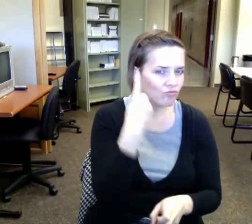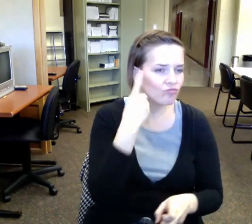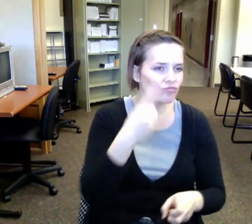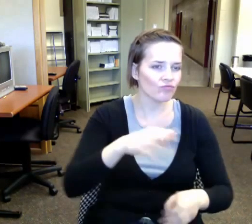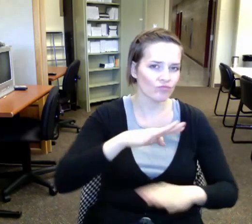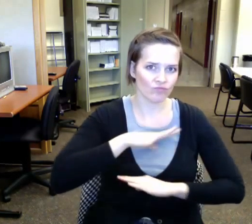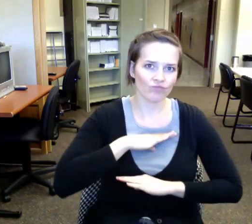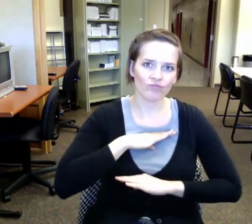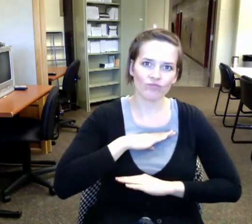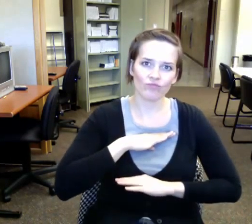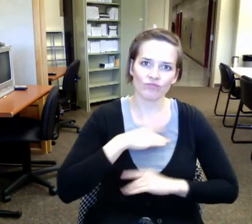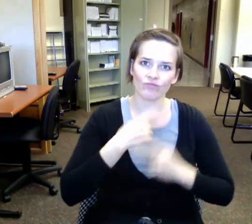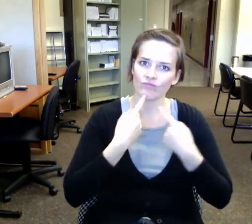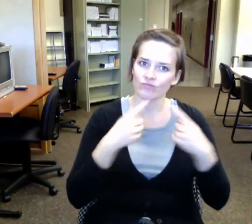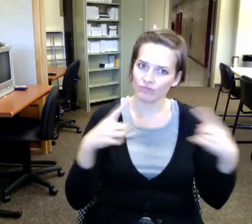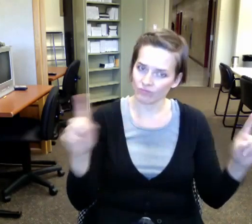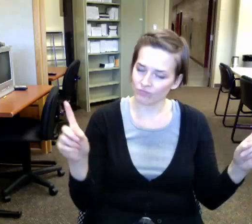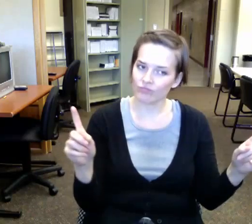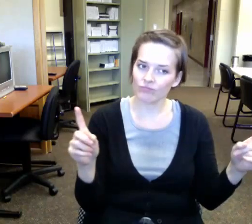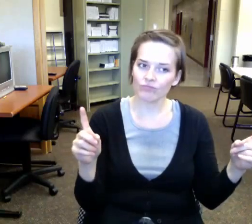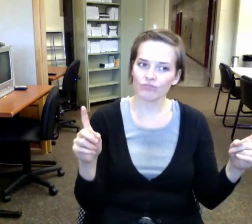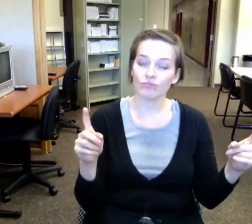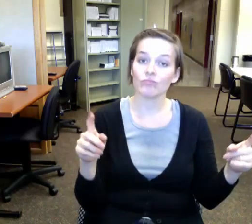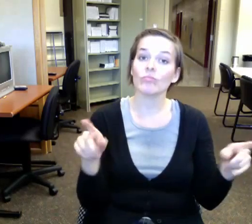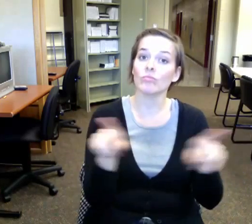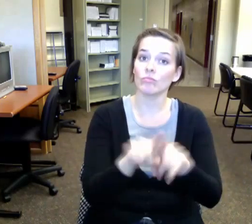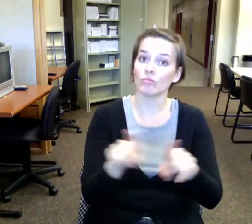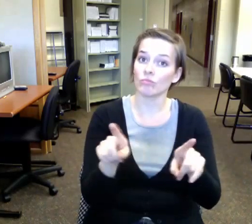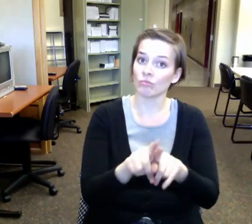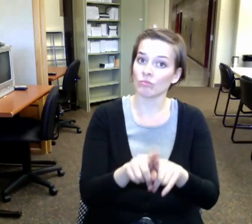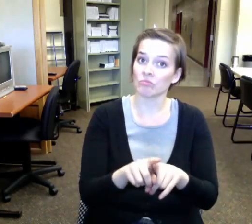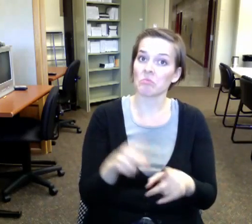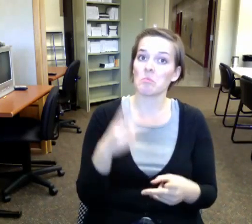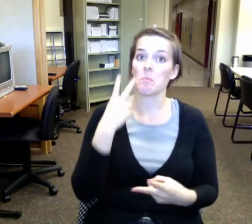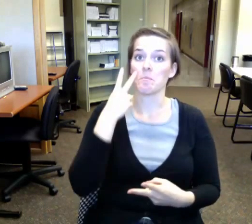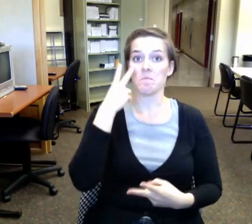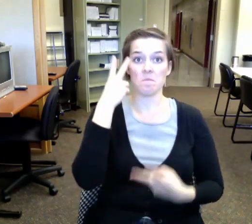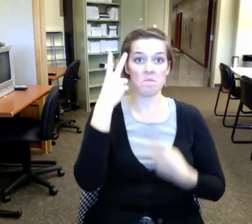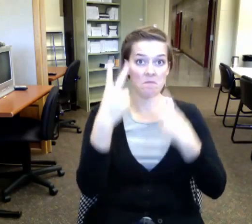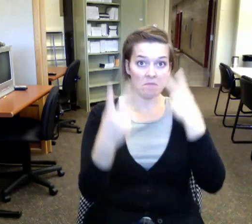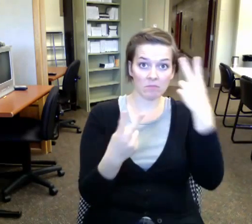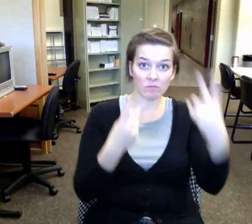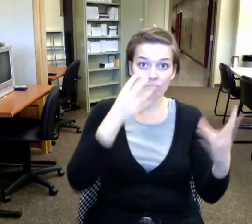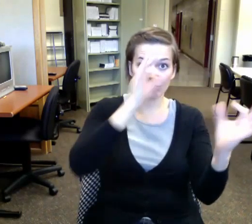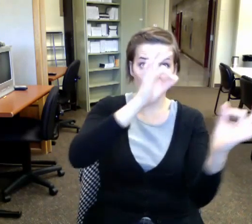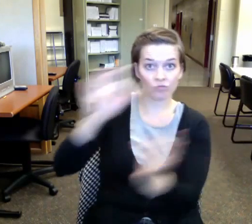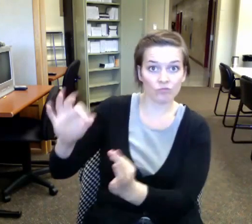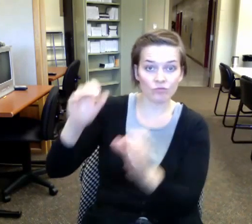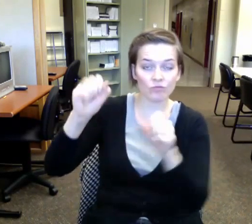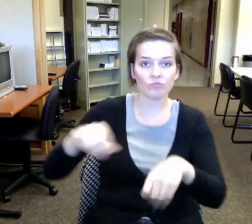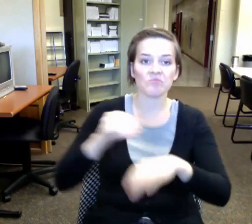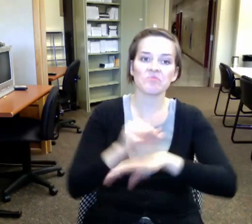Visual distractions can often cause people to not listen effectively. If you see people walking by the